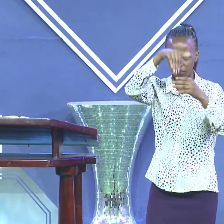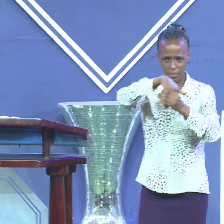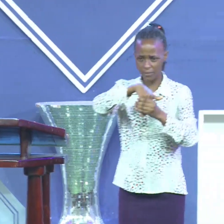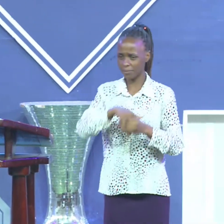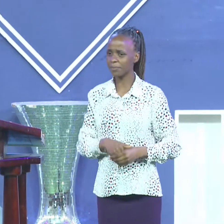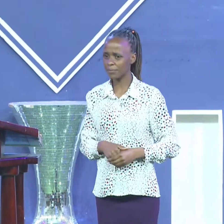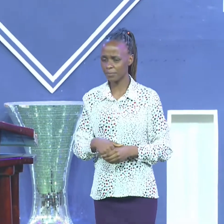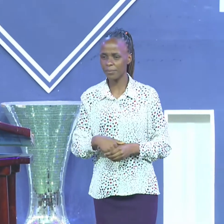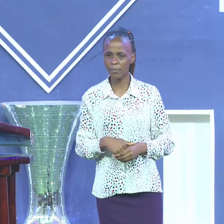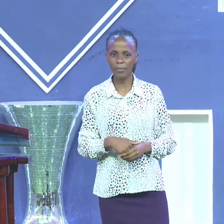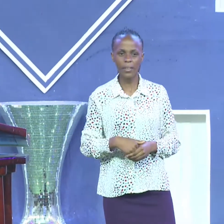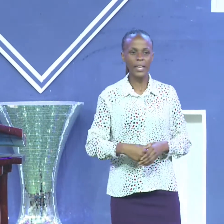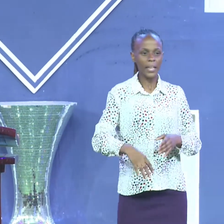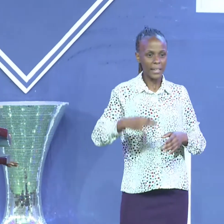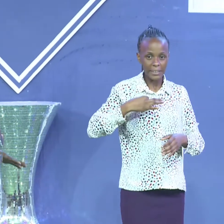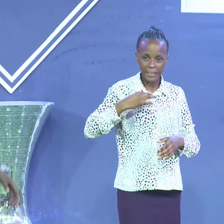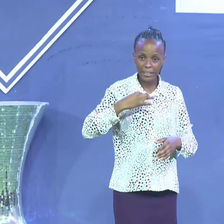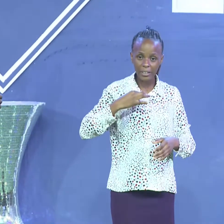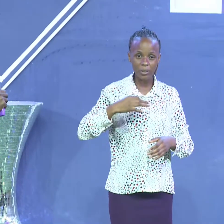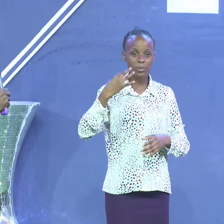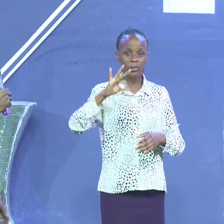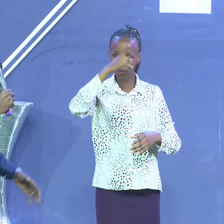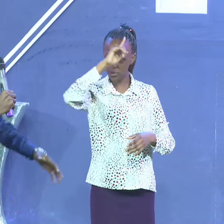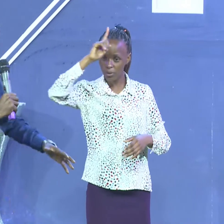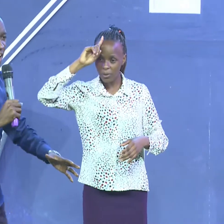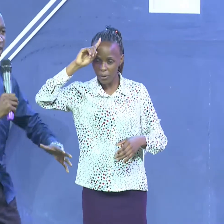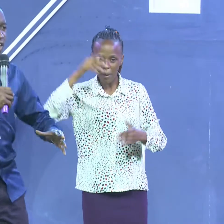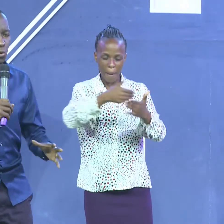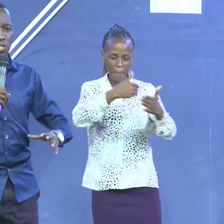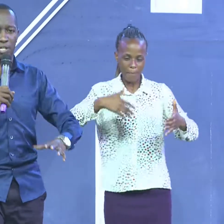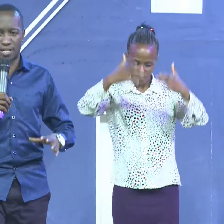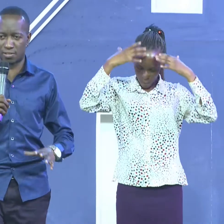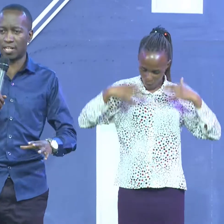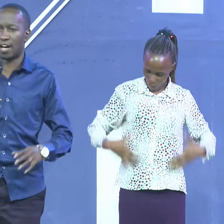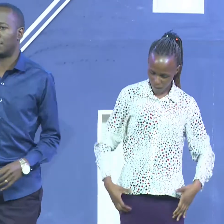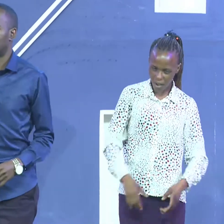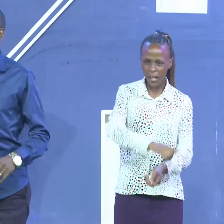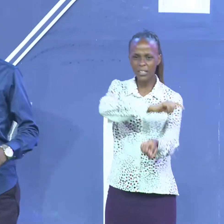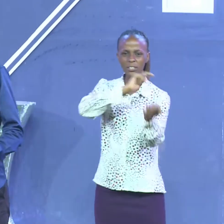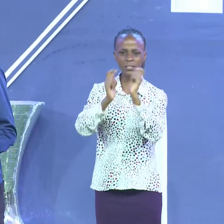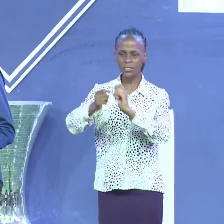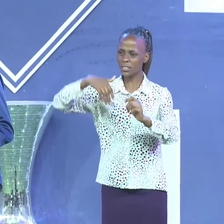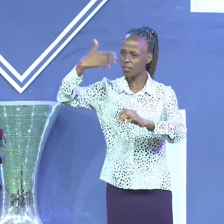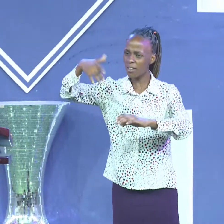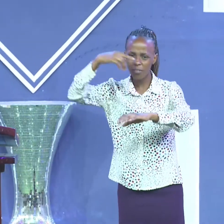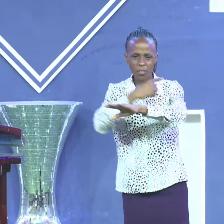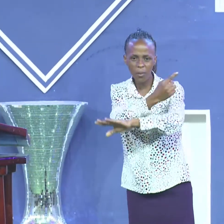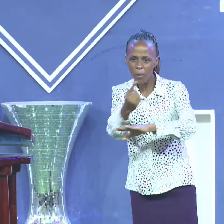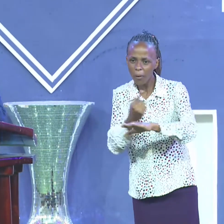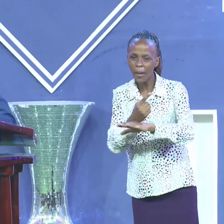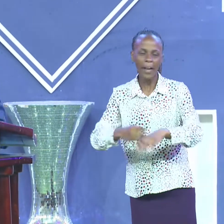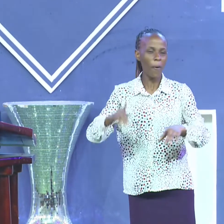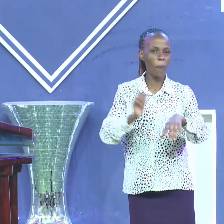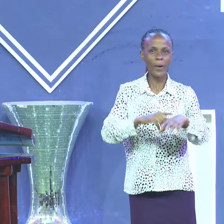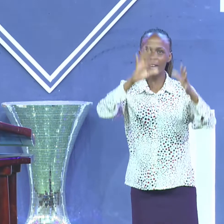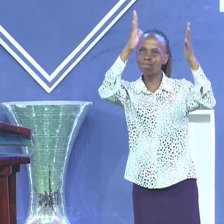to stand before and tell them what he thinks about. The kingly garments that he would put on and change every other